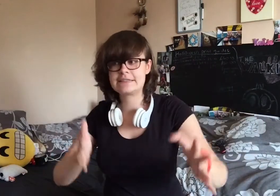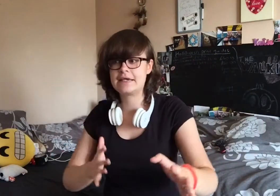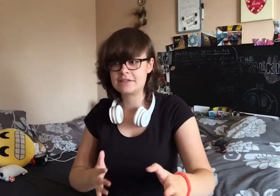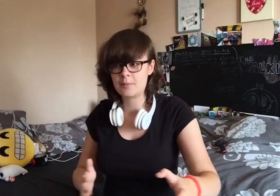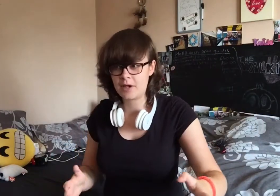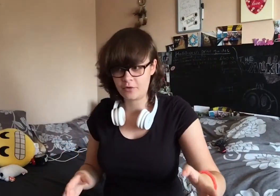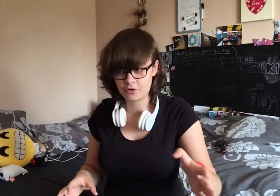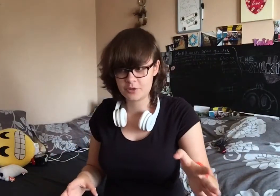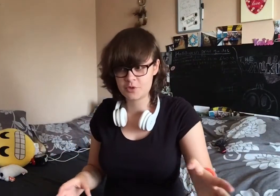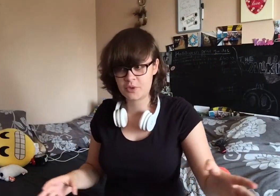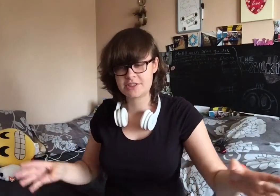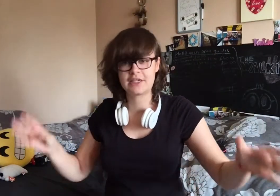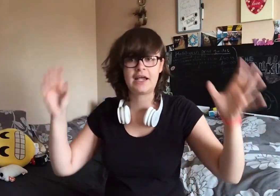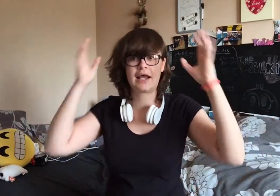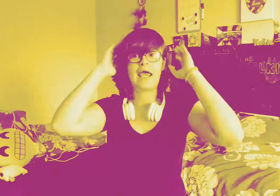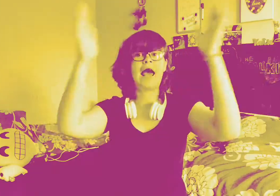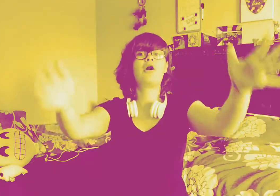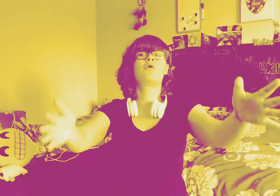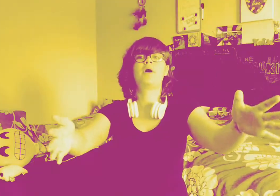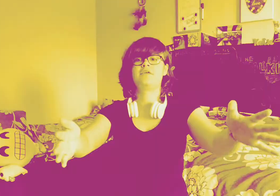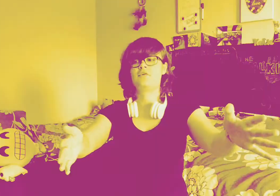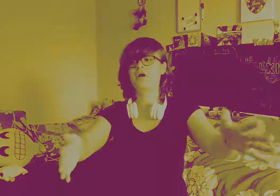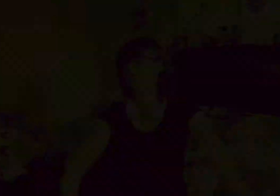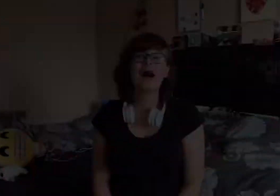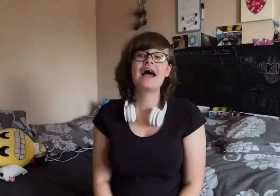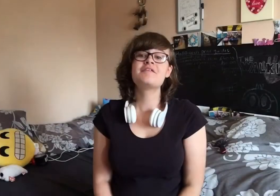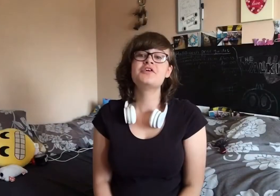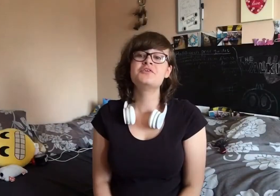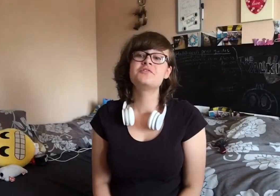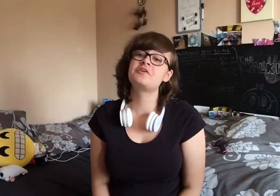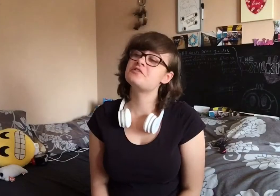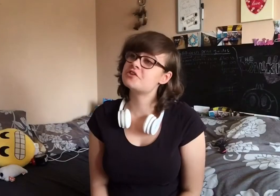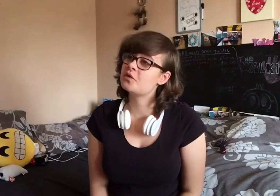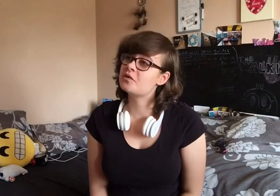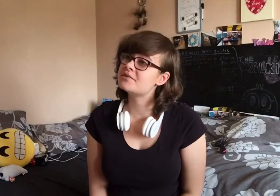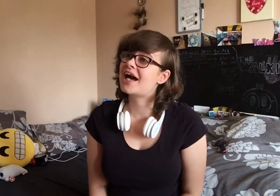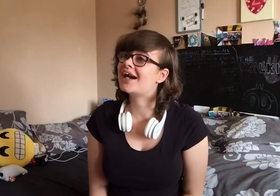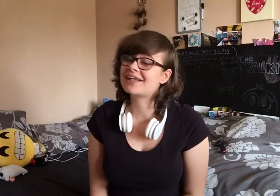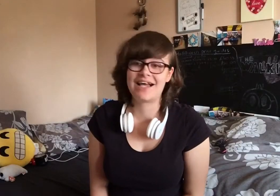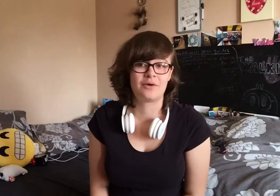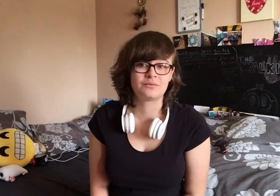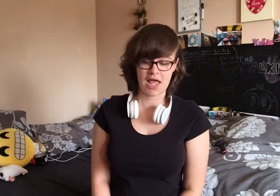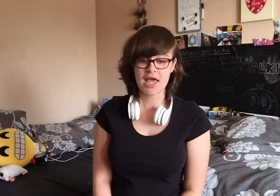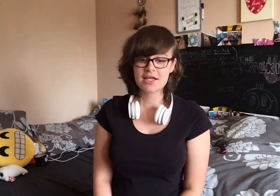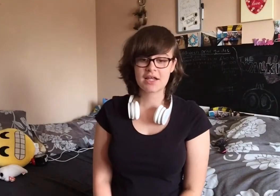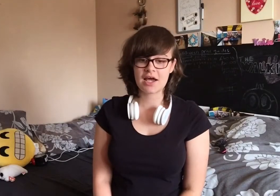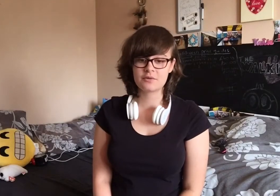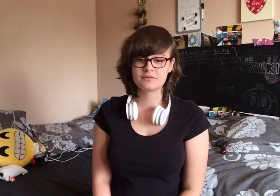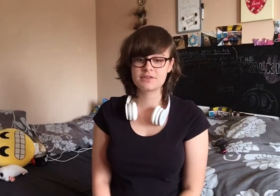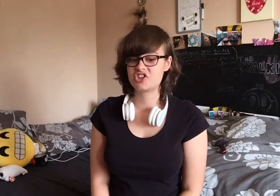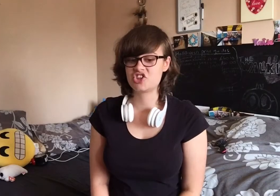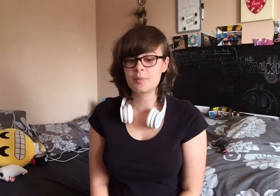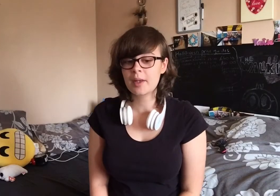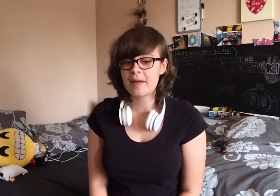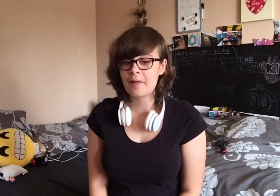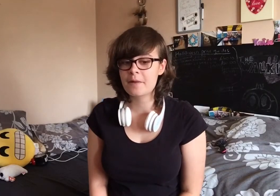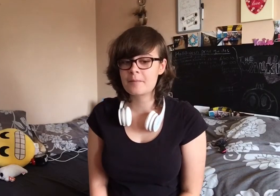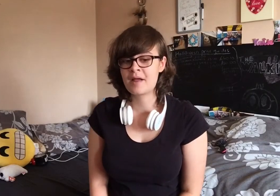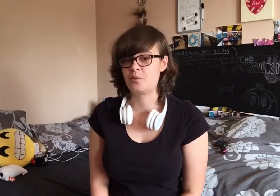8 is coming out on October the 22nd and I cannot wait for it. I have a huge fear of storms and clowns. I hate clowns. Just something about them. The way